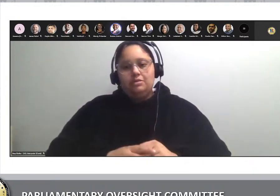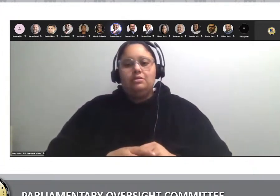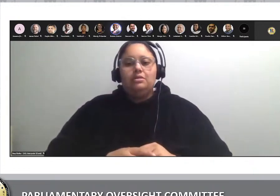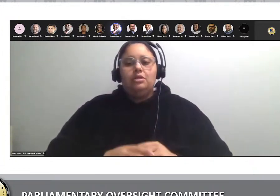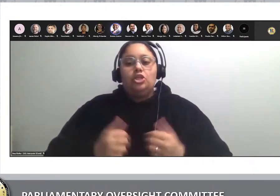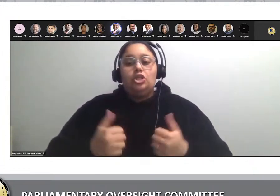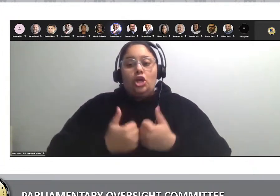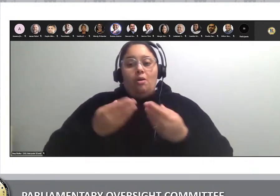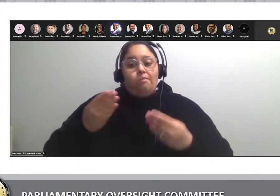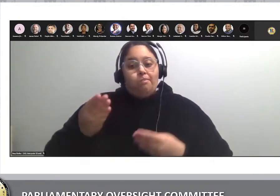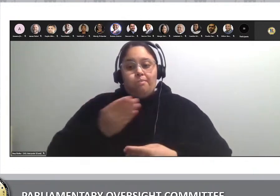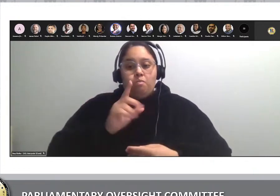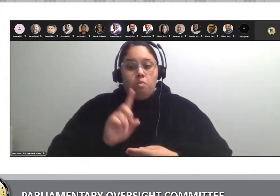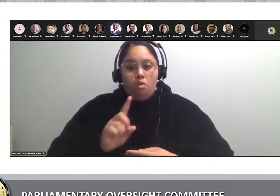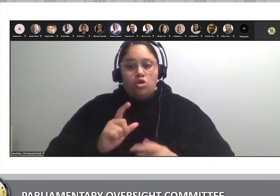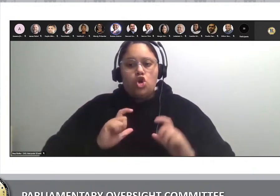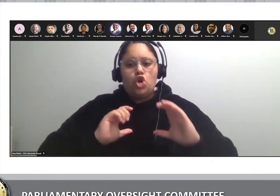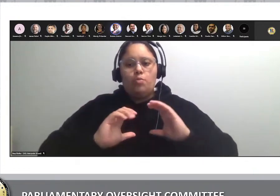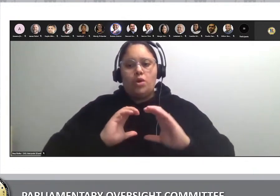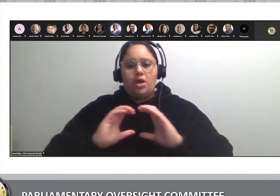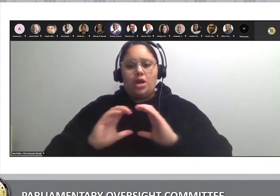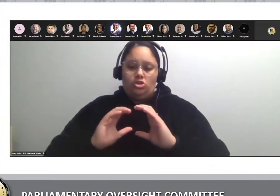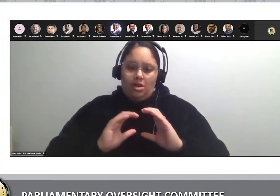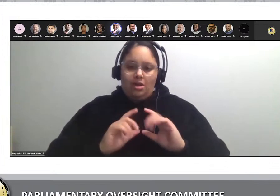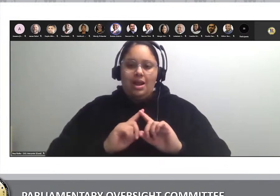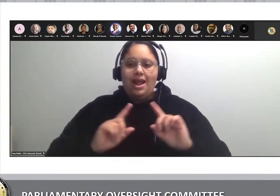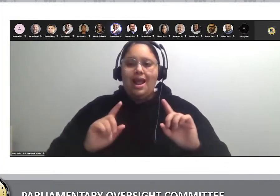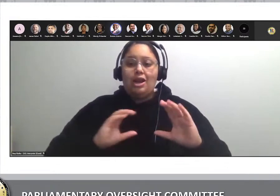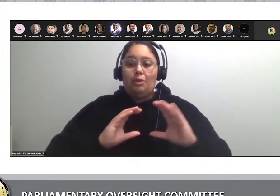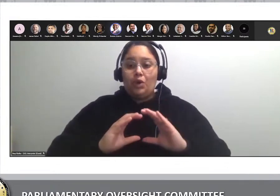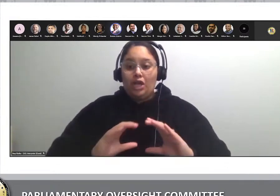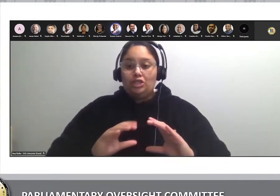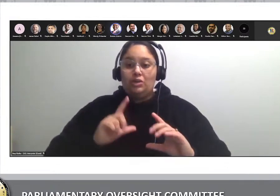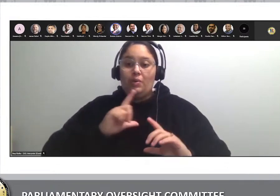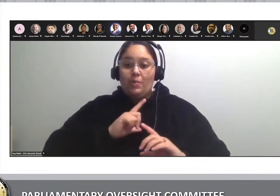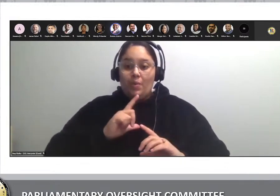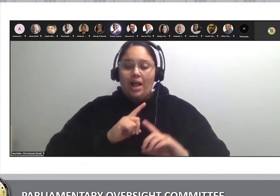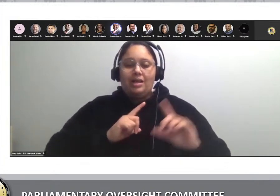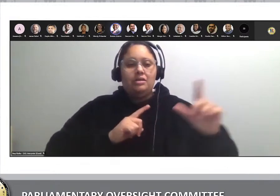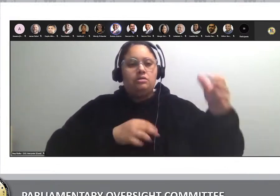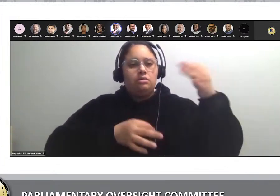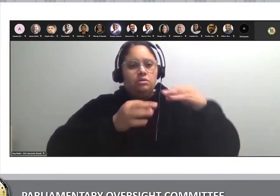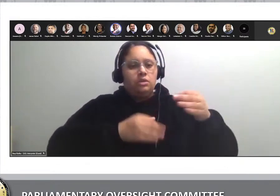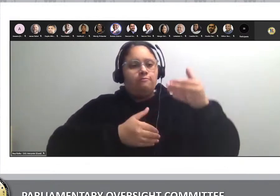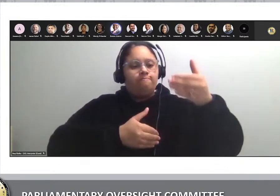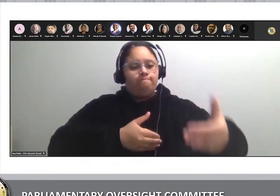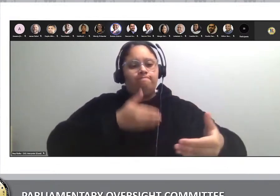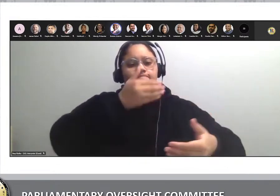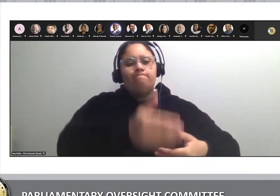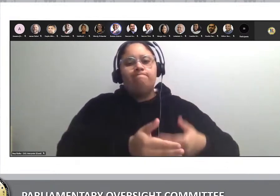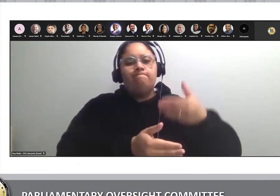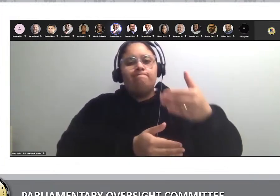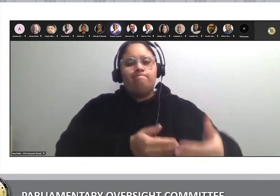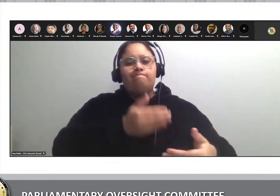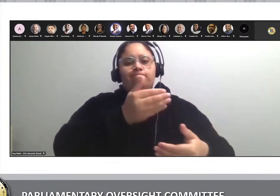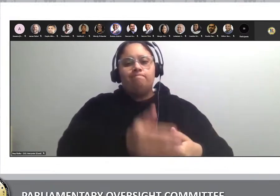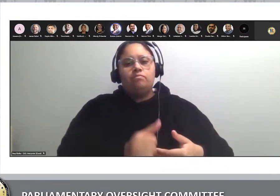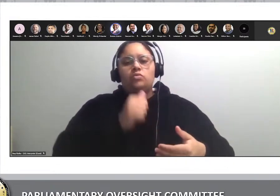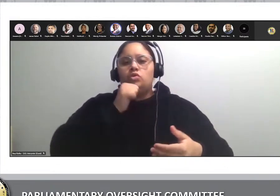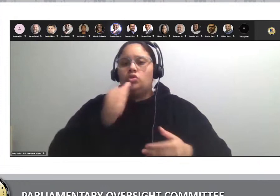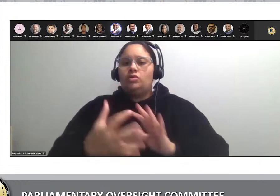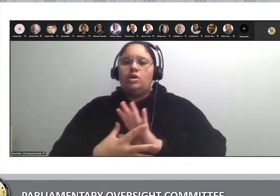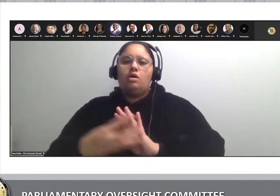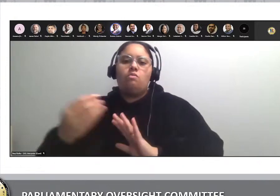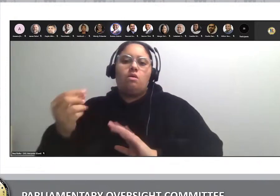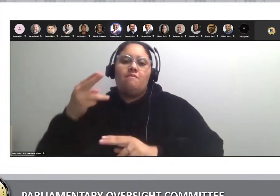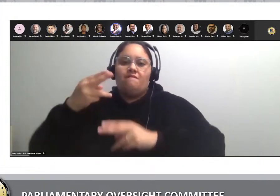the challenge is the communication and taking the petitioner along in terms of the process, rather than the outcome